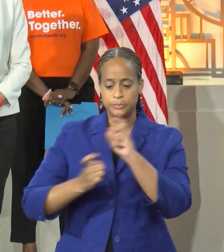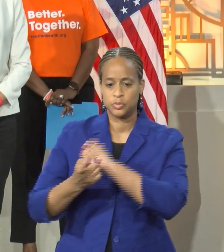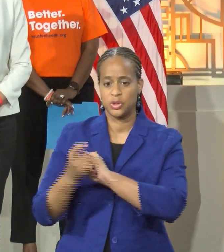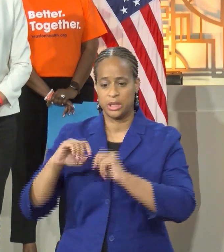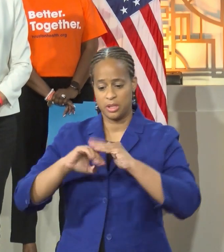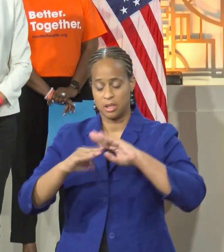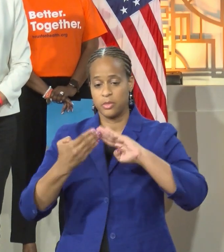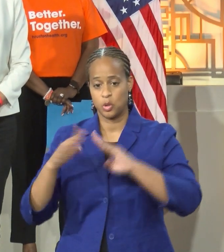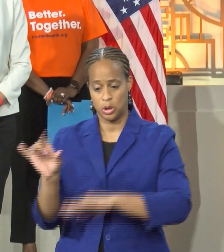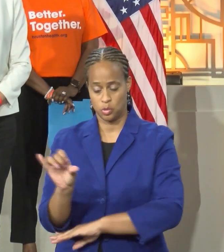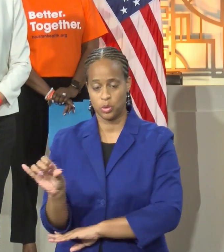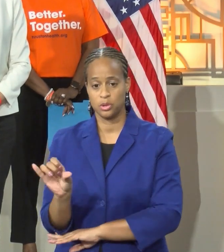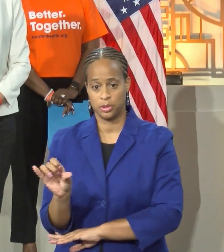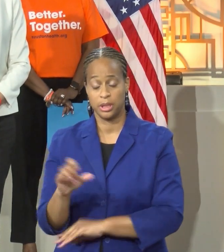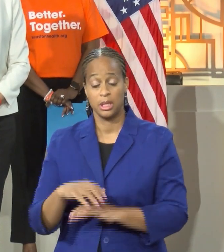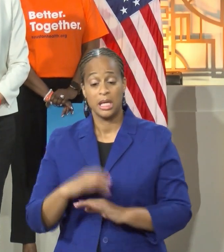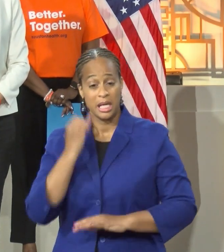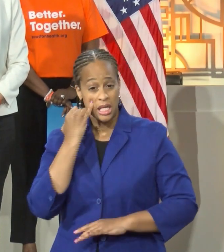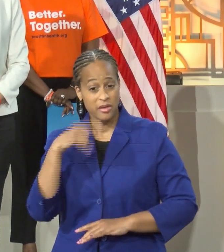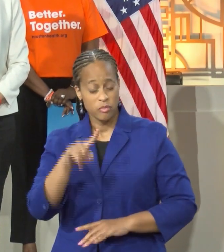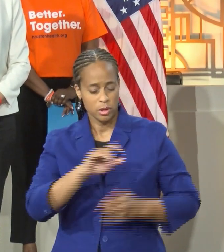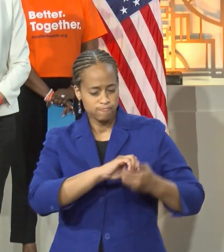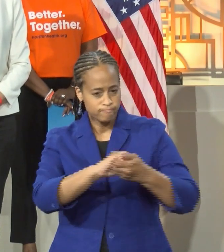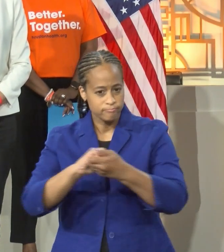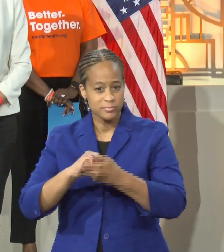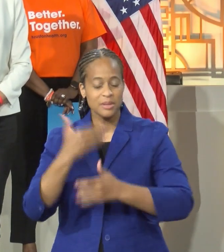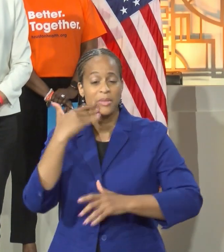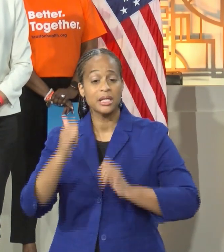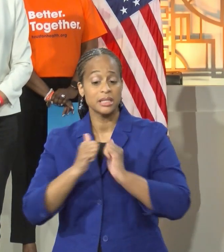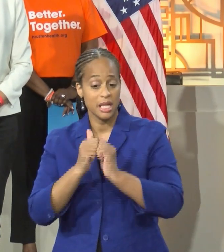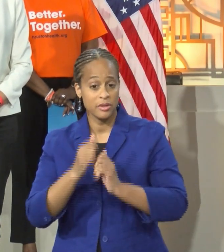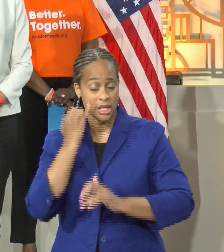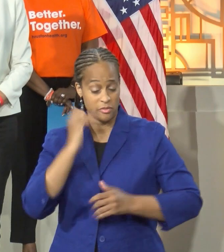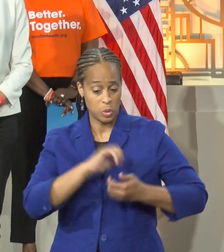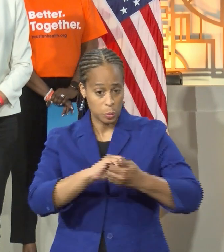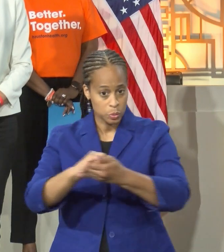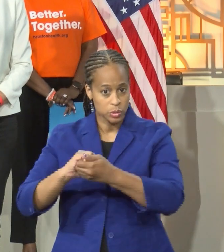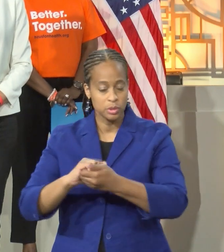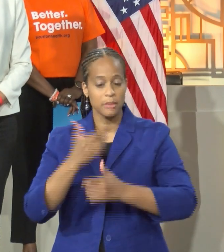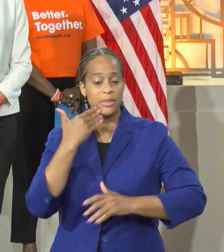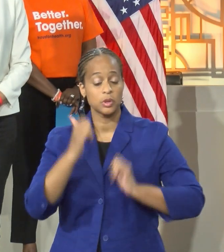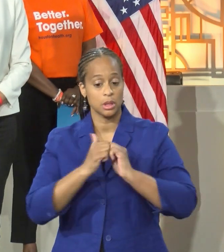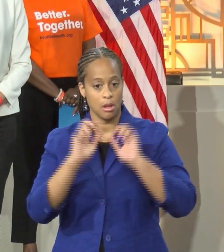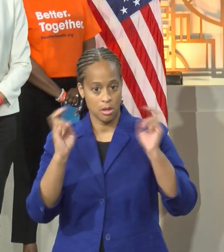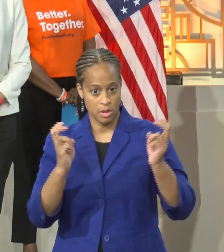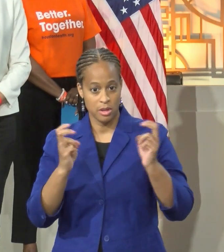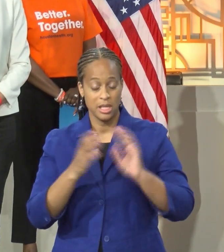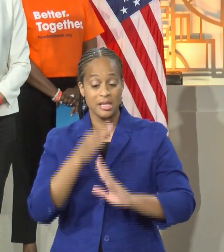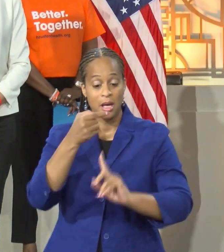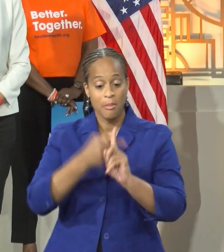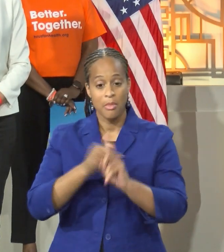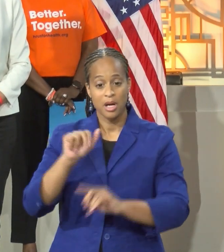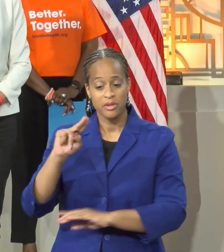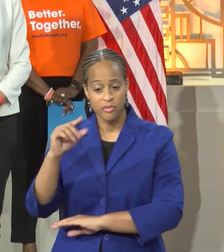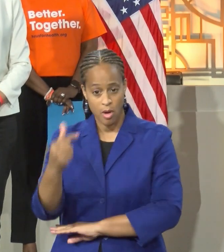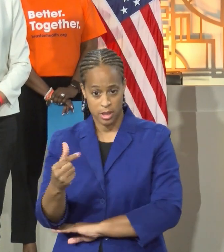our communities. And if we work together, better together, if we work together, then in the month of